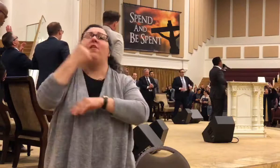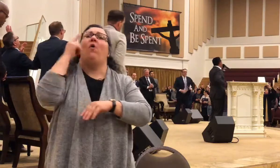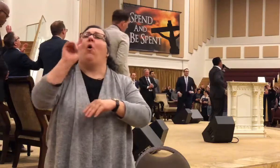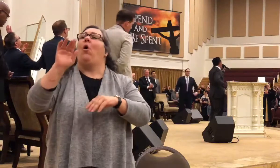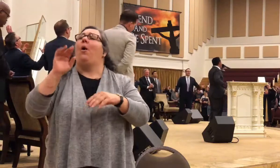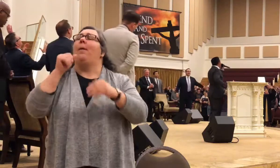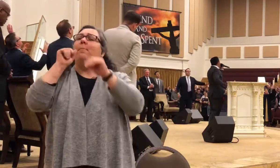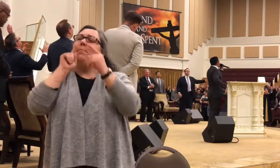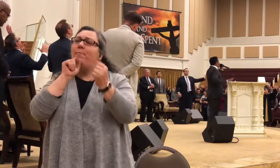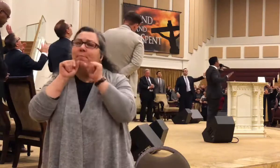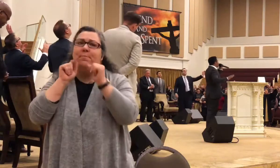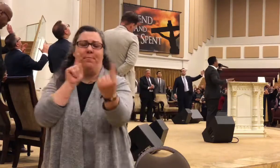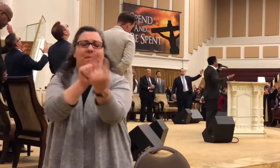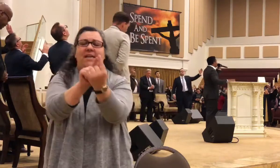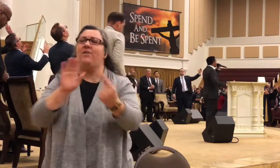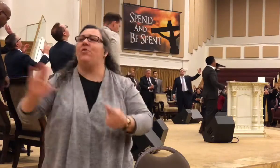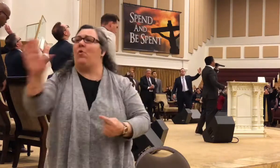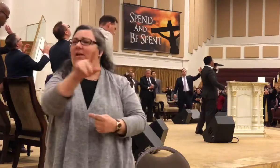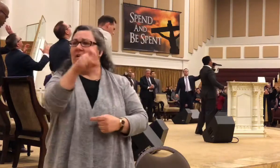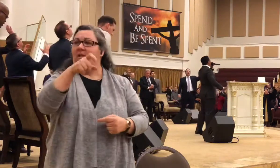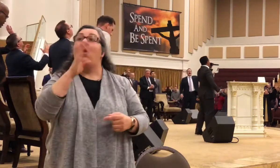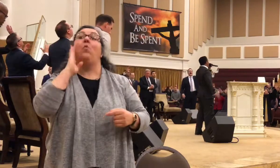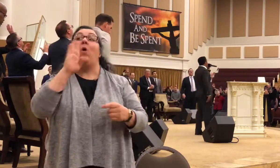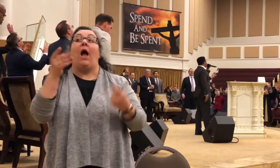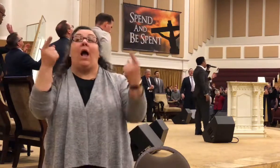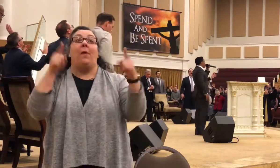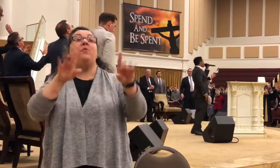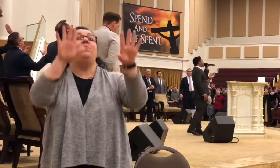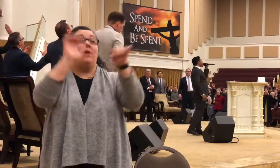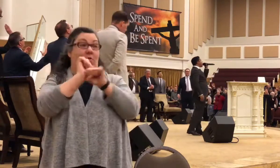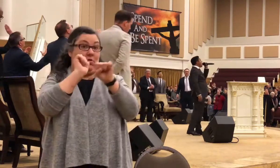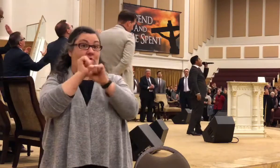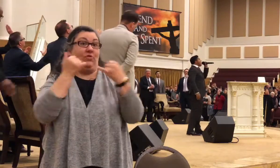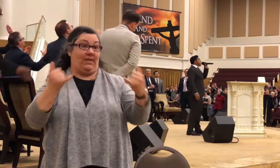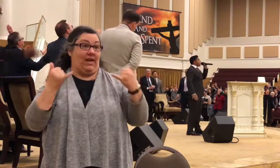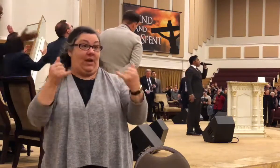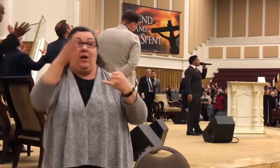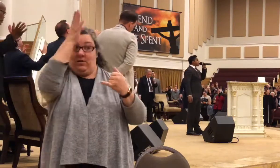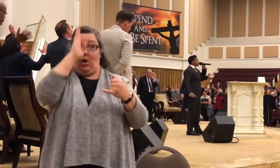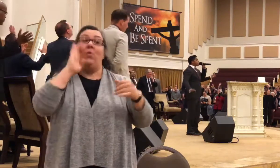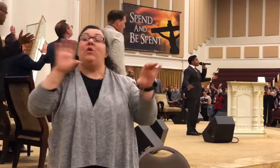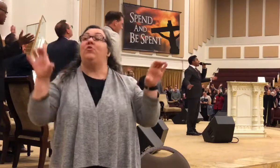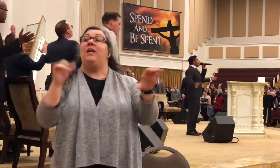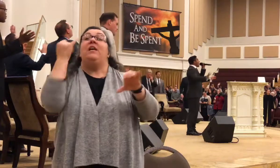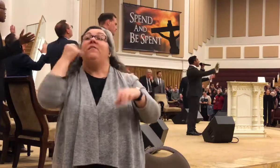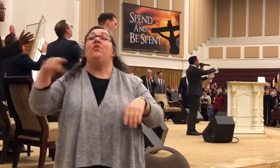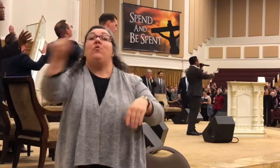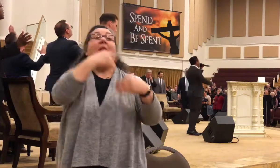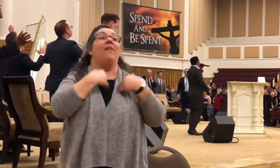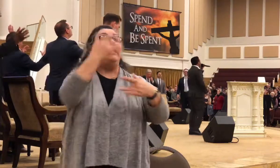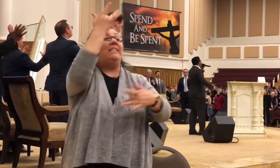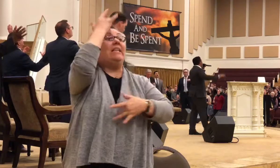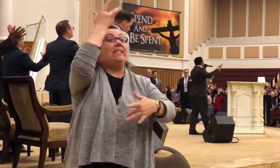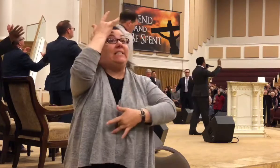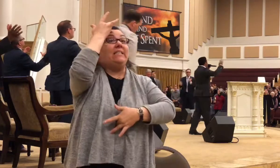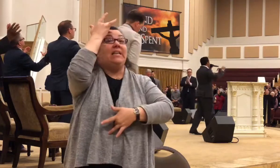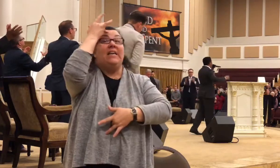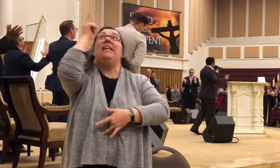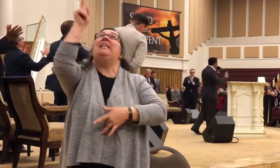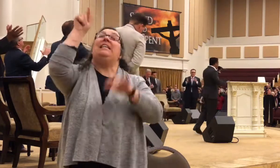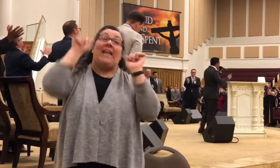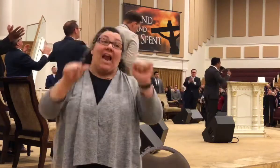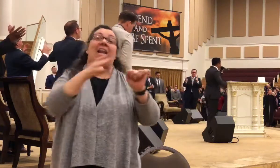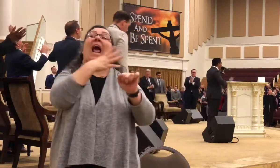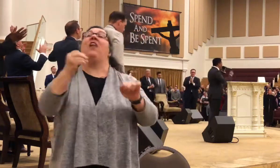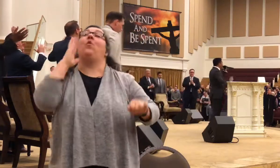going to fulfill. There will be miracles here today that God is going to do. If you've got a sickness in your body, He can and He